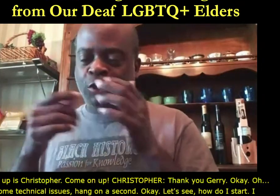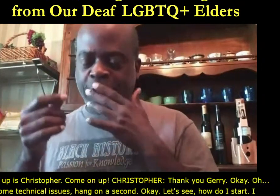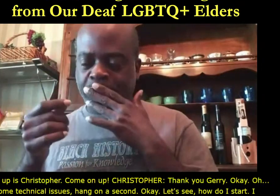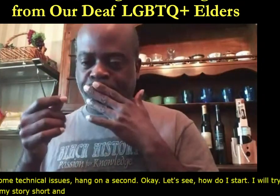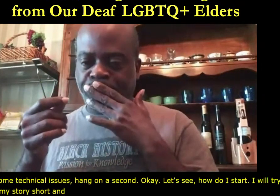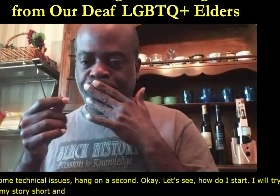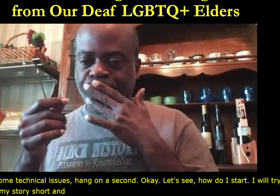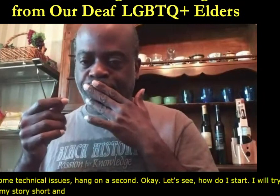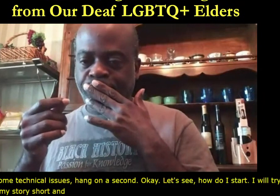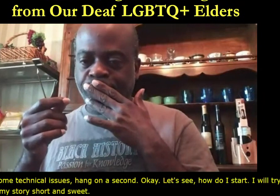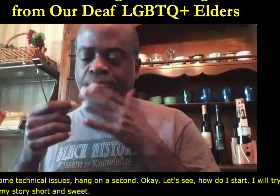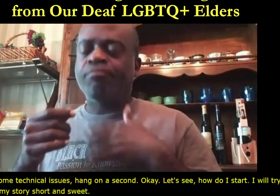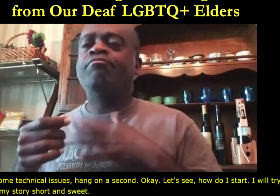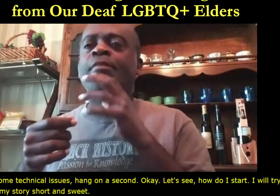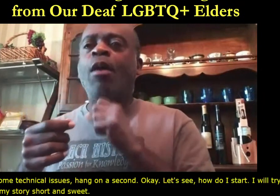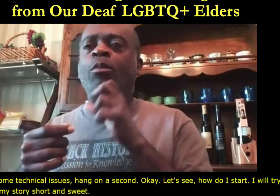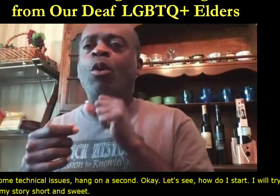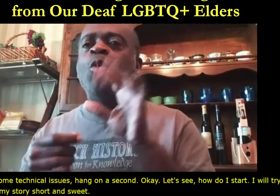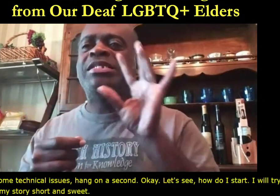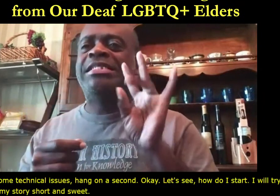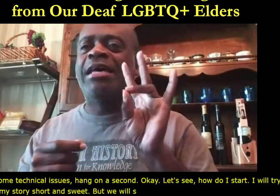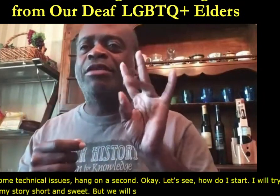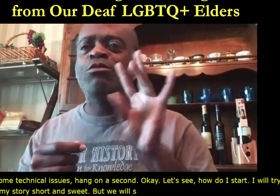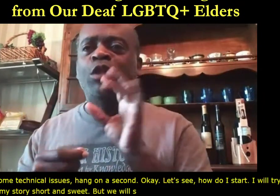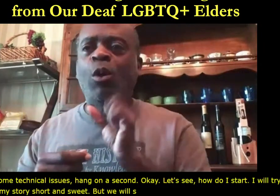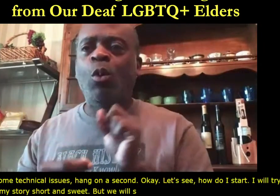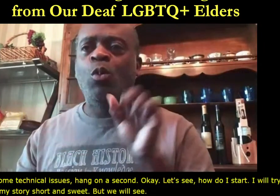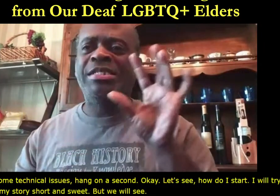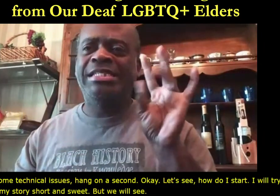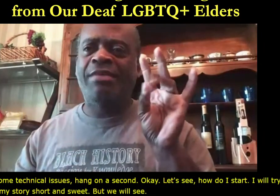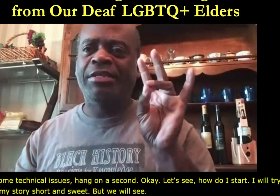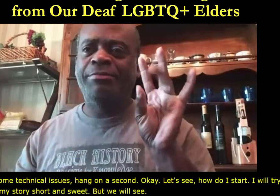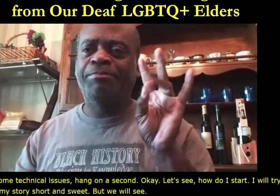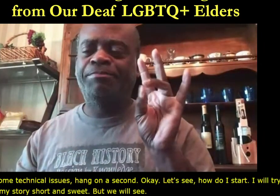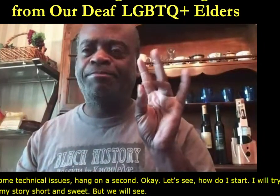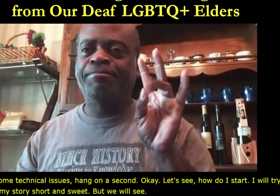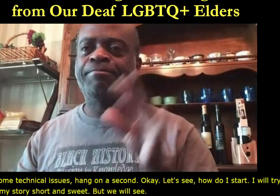um first i was seven years old